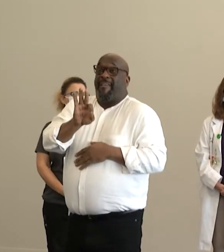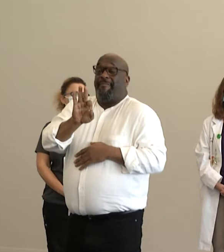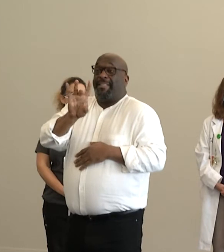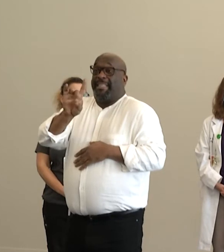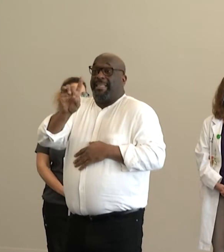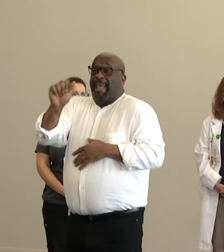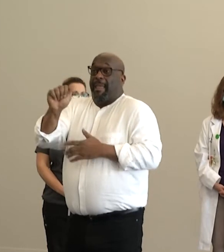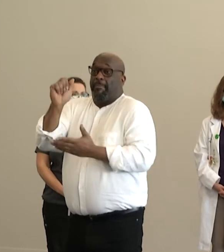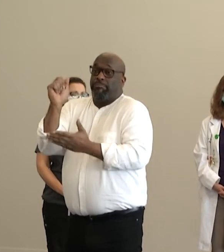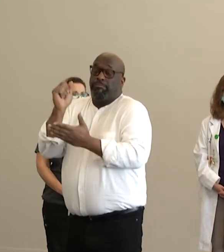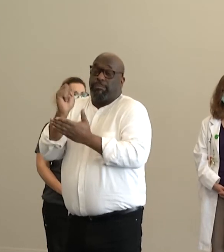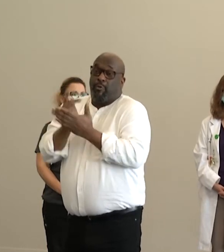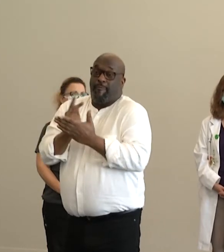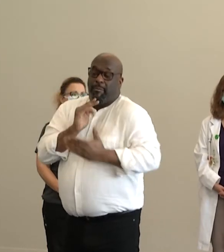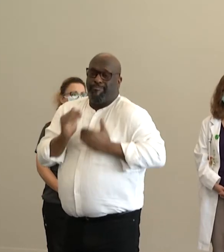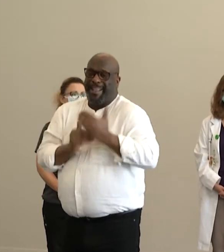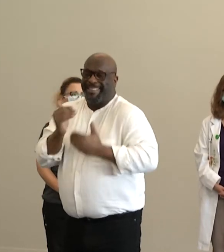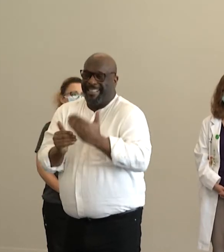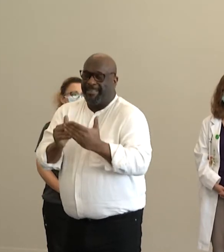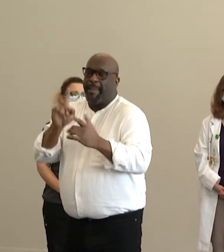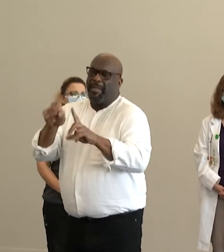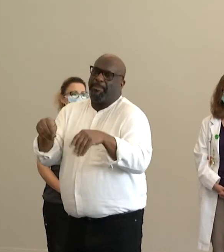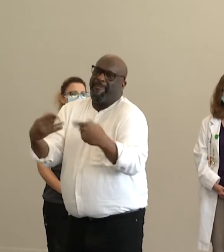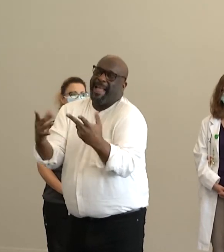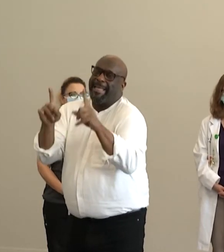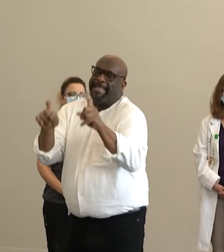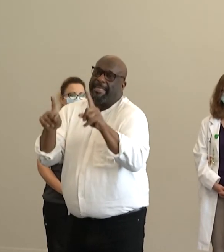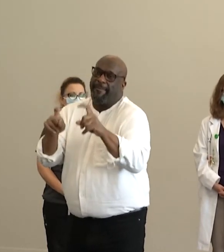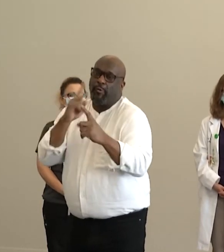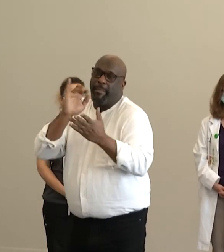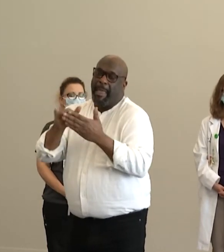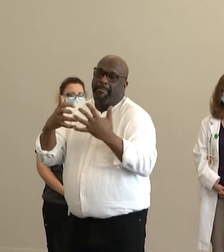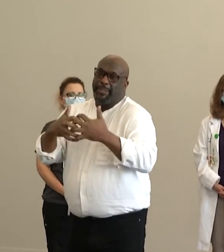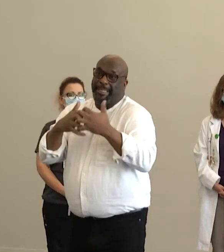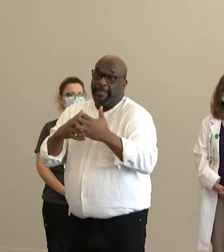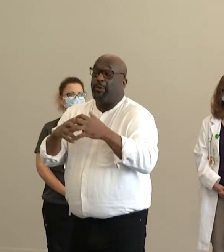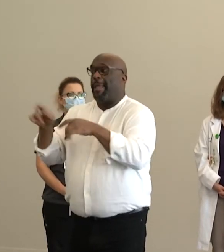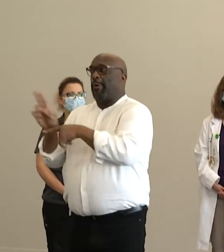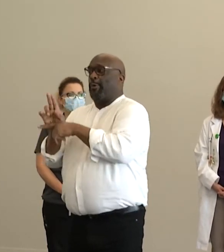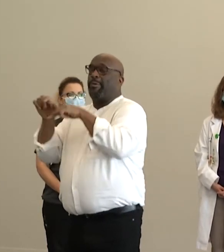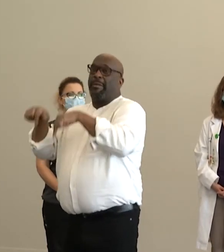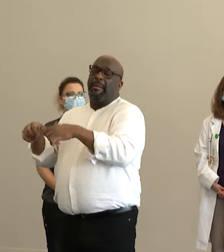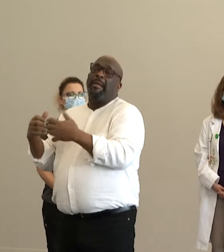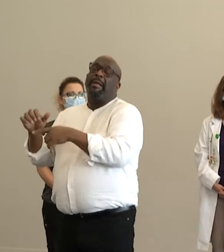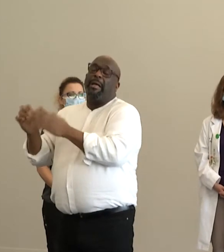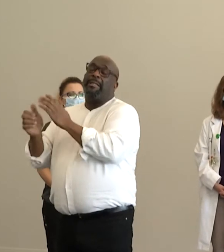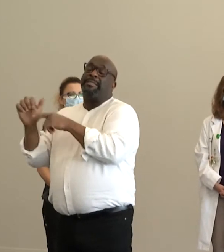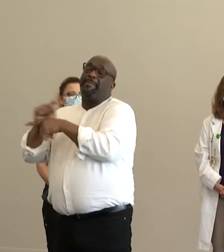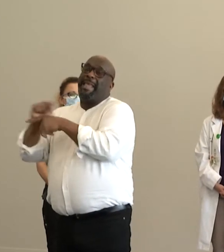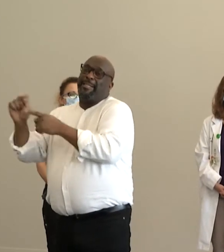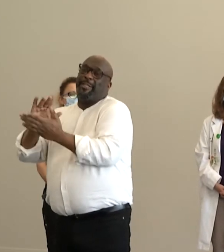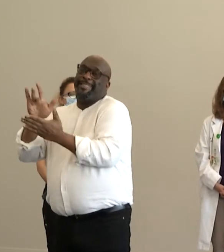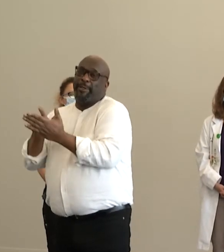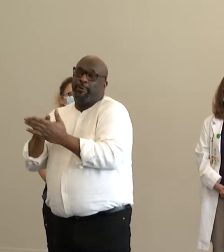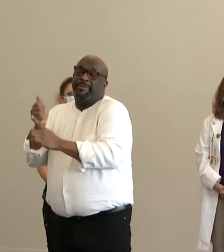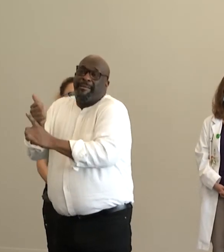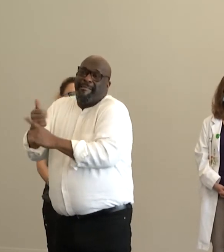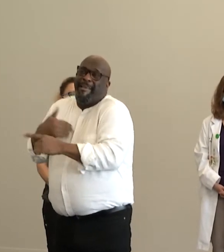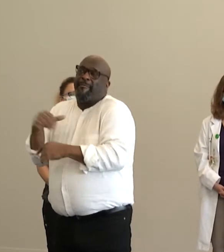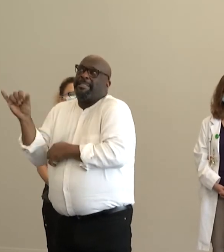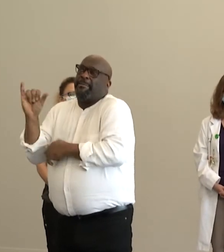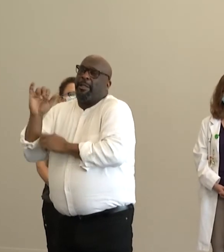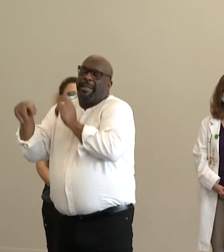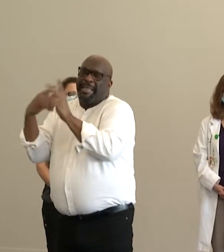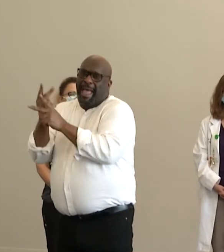been approved, but they need to test it more, and they need a simulation center with a specific a piece of equipment called